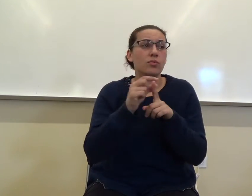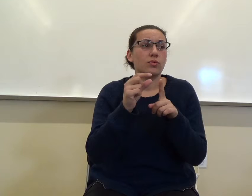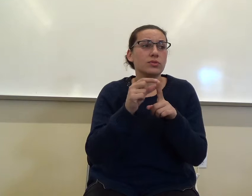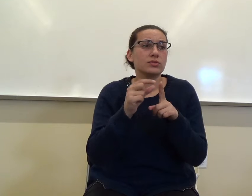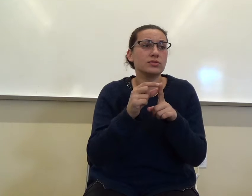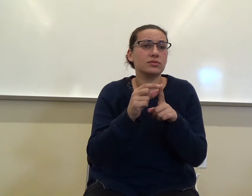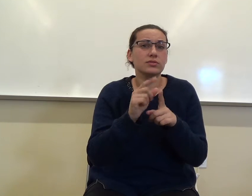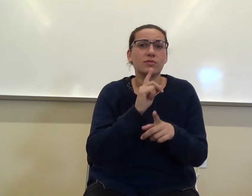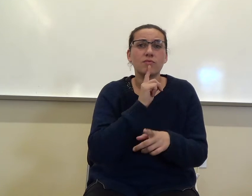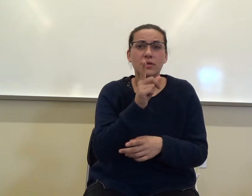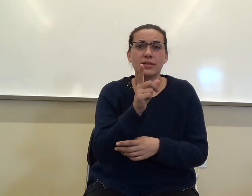really